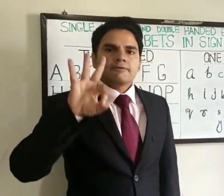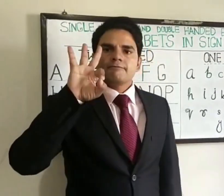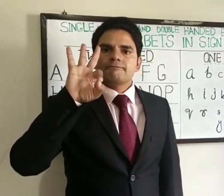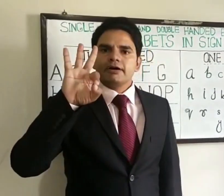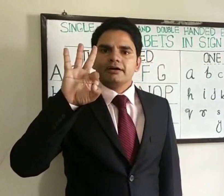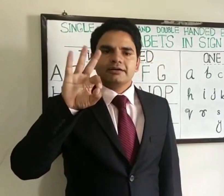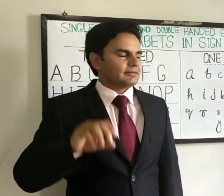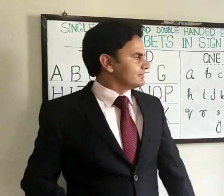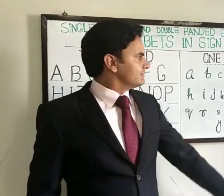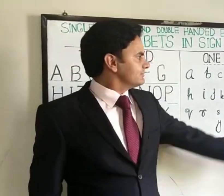F,